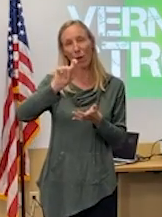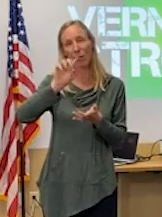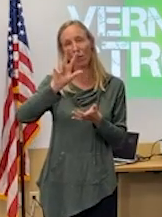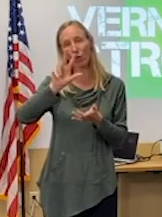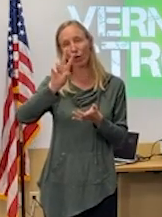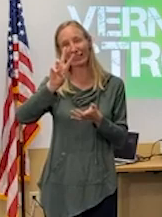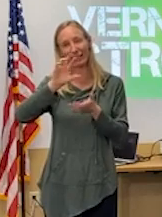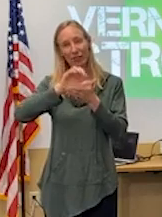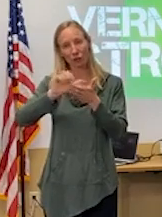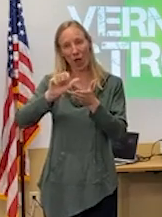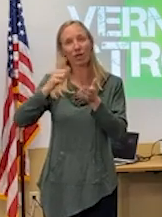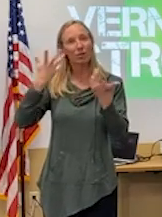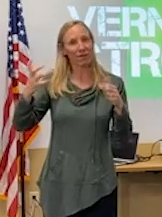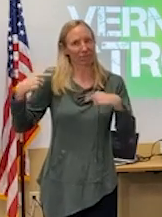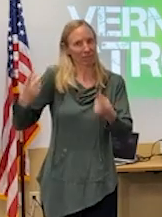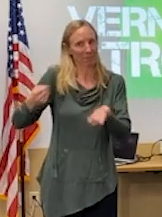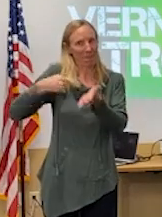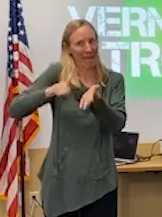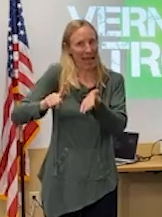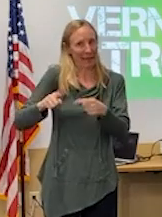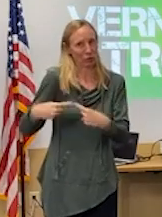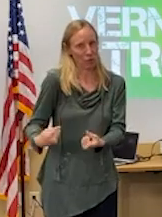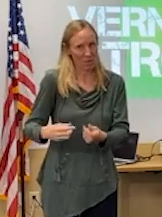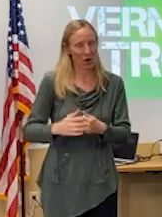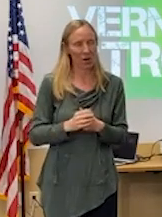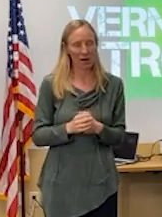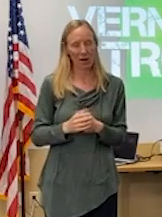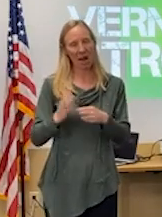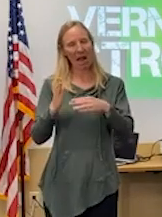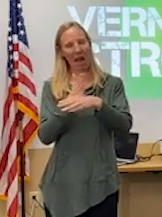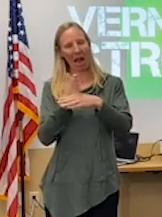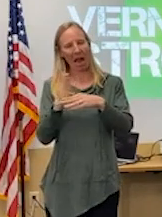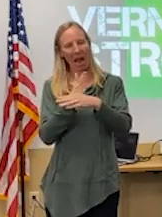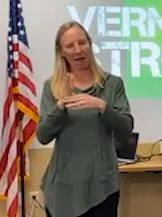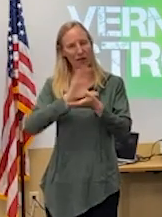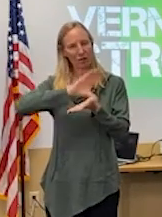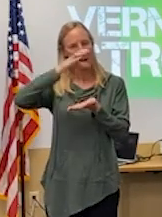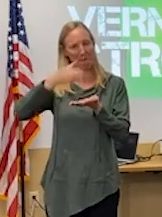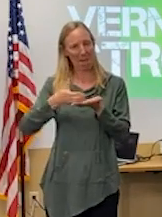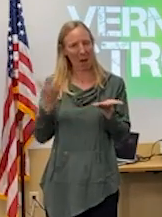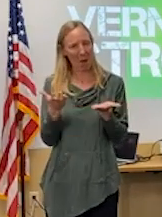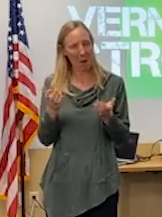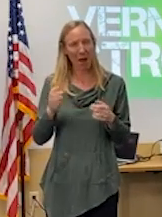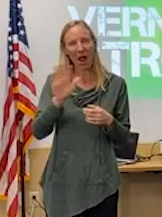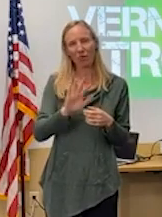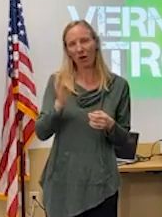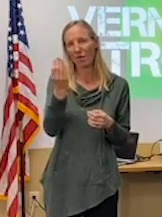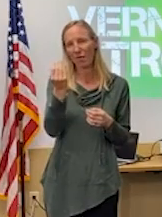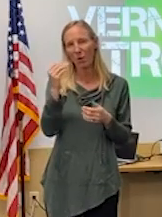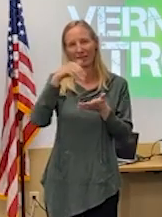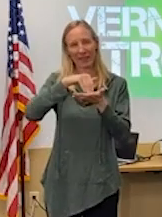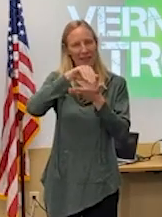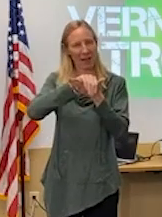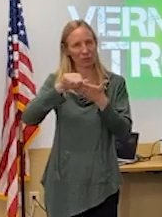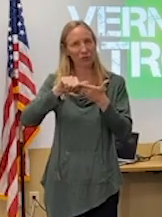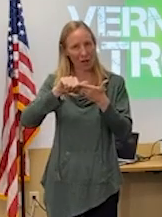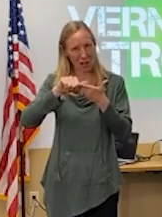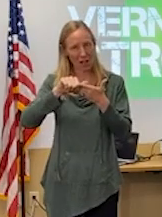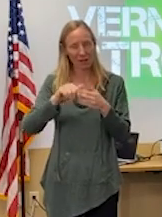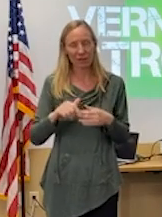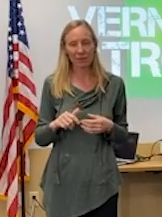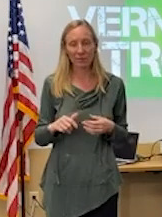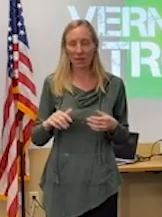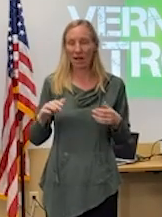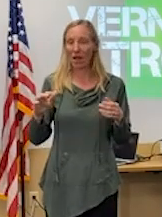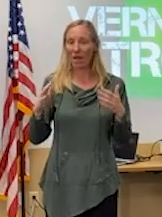$397,136 has been paid out to date, with an average award amount of almost $14,000. Total